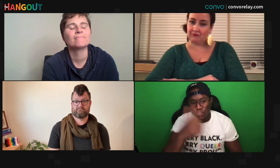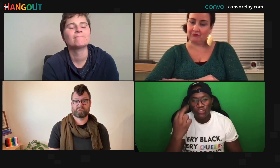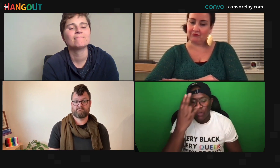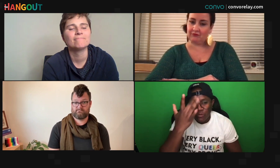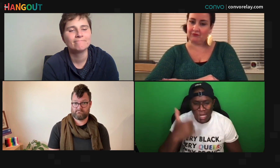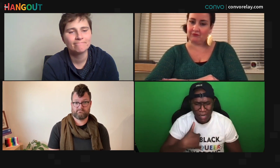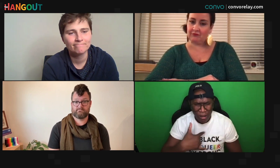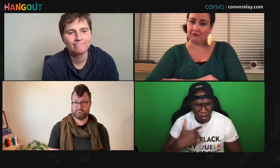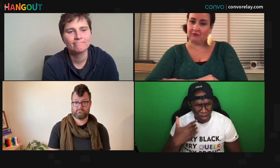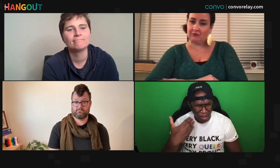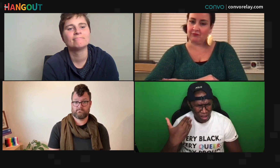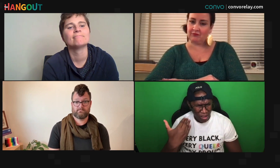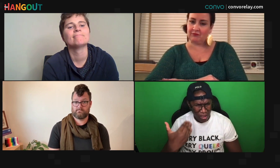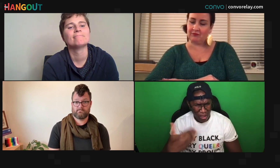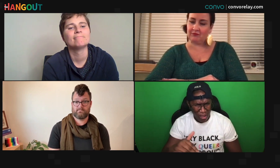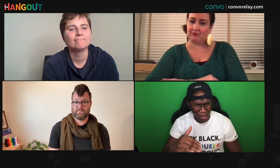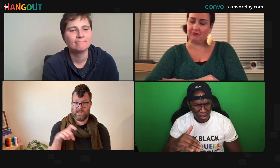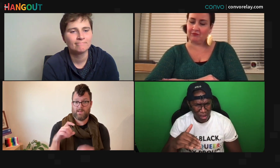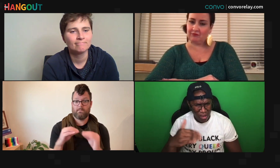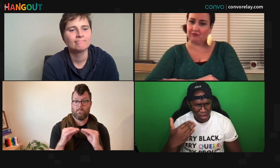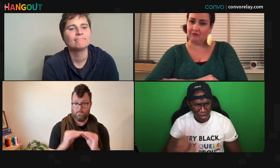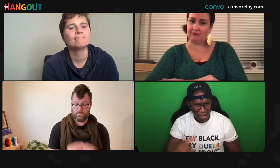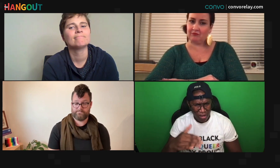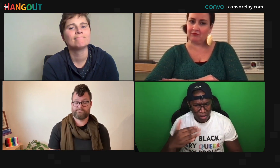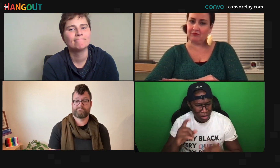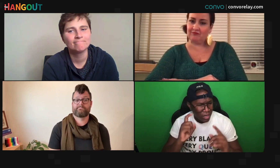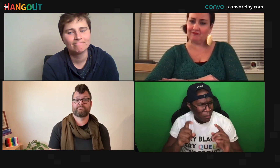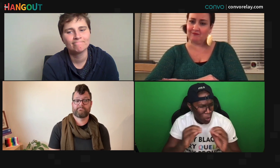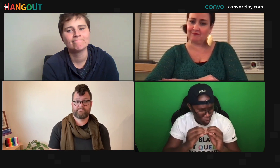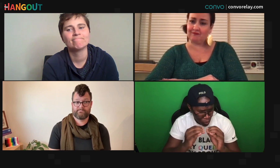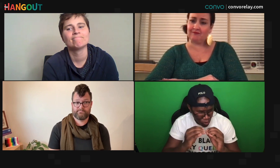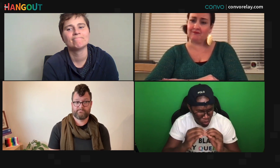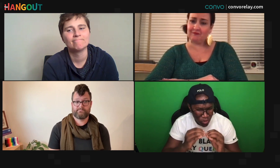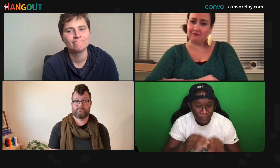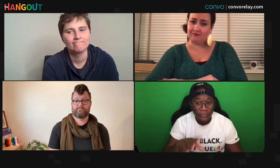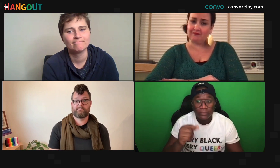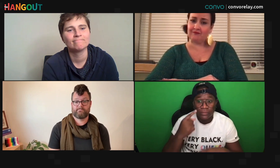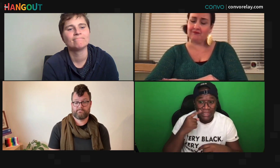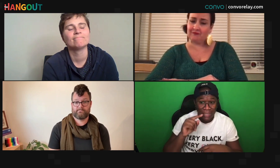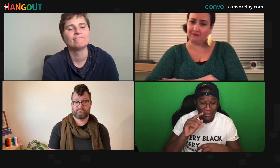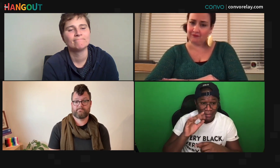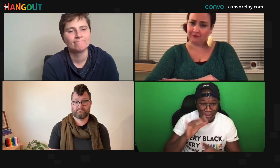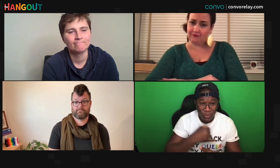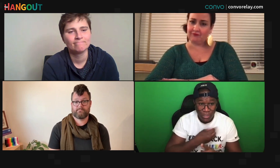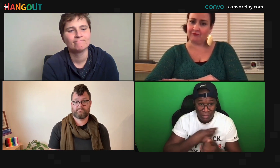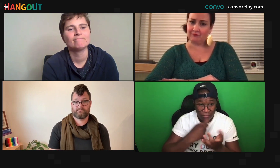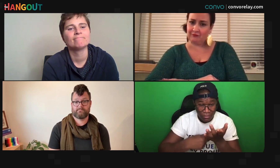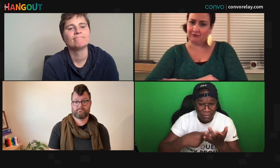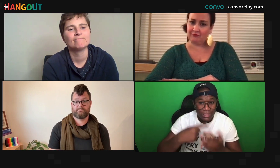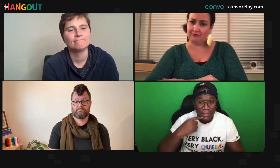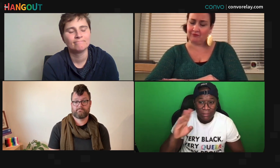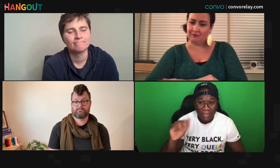line compared to animals that are illustrated. Mm-hmm. So